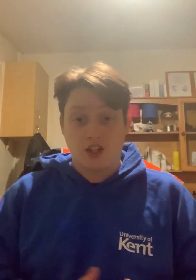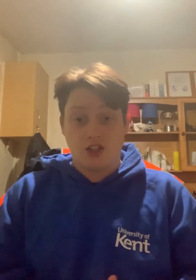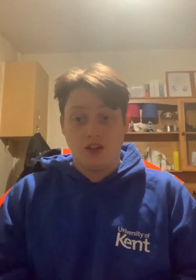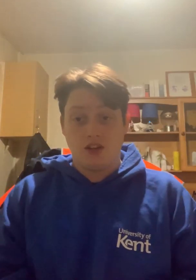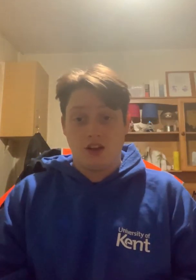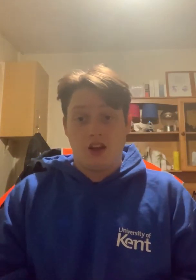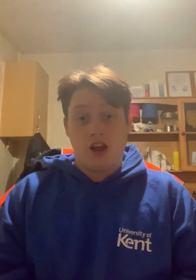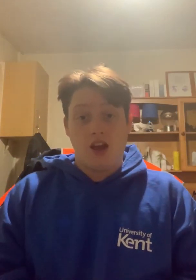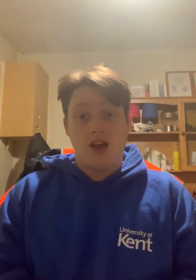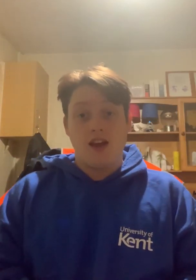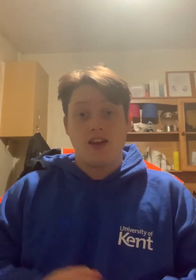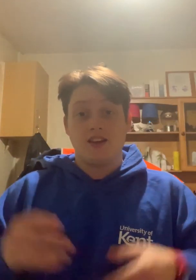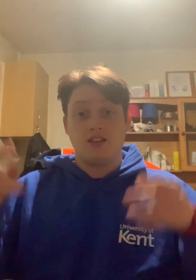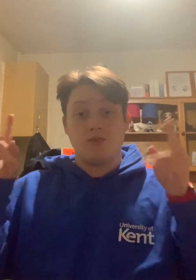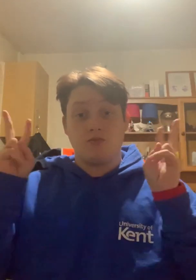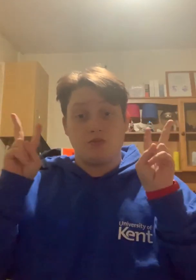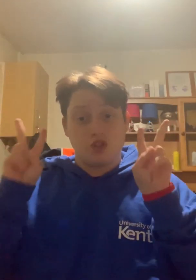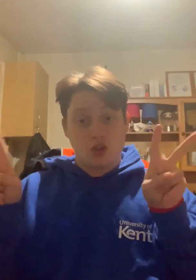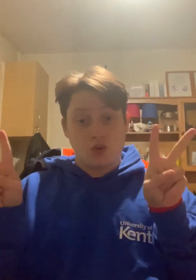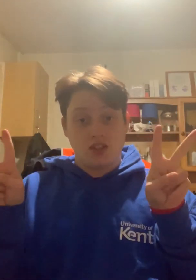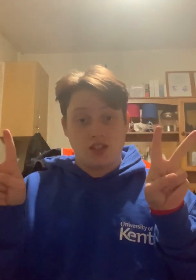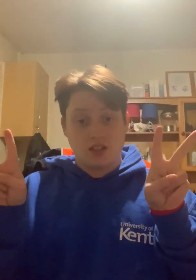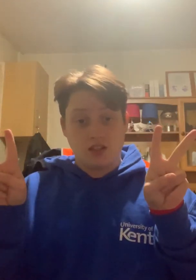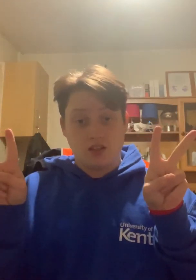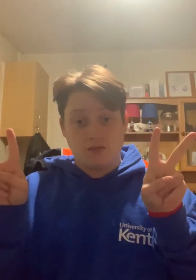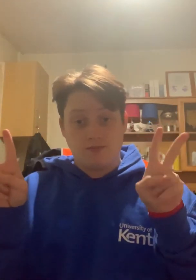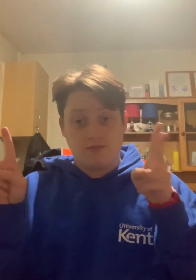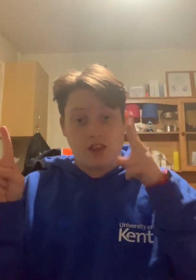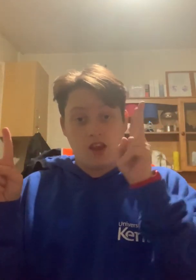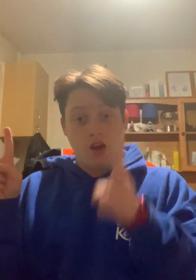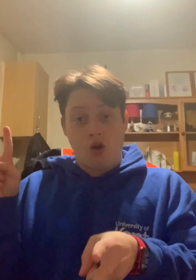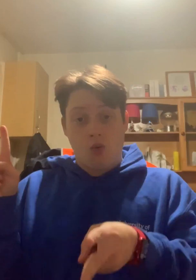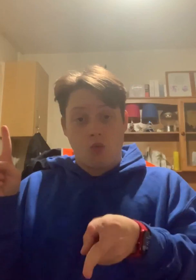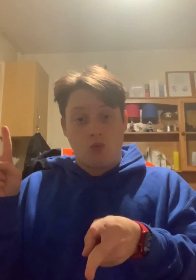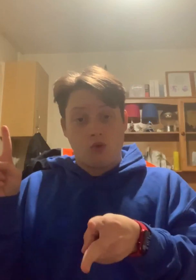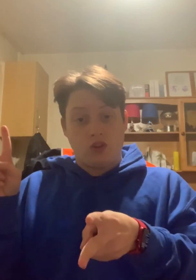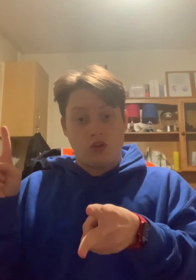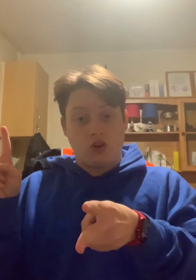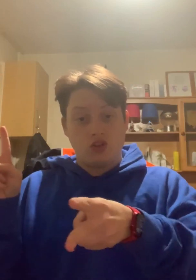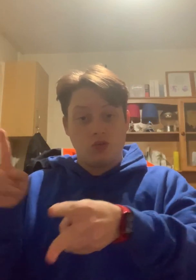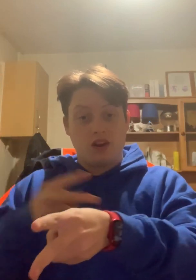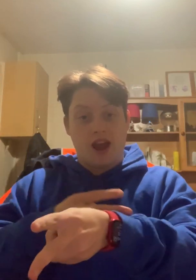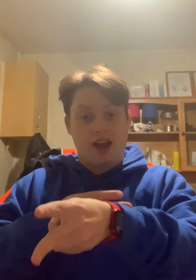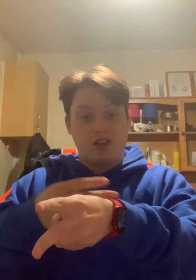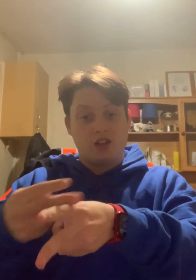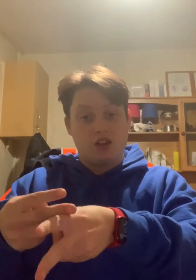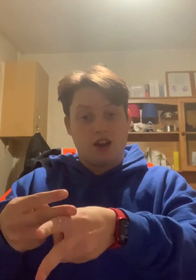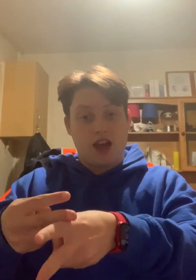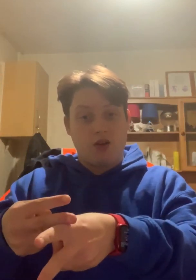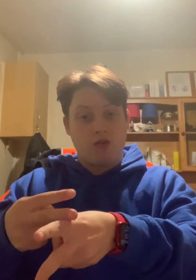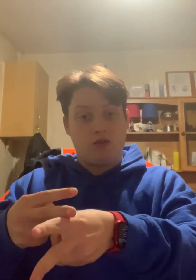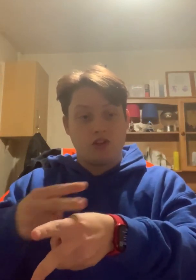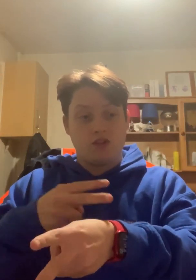Conservation is two scissors with your non-dominant hand out in front of